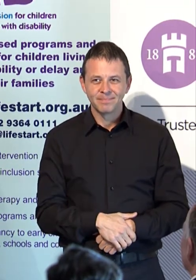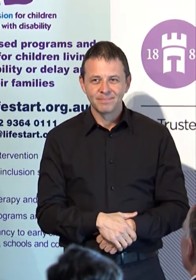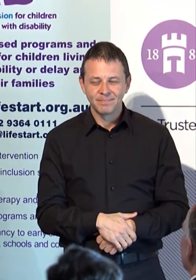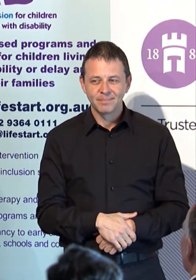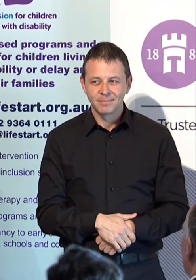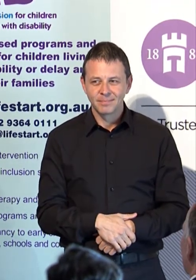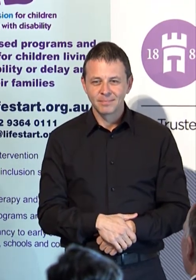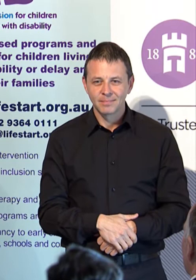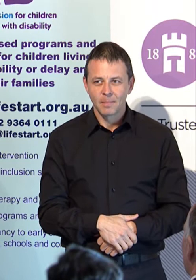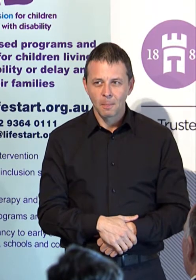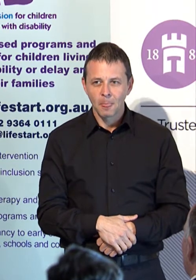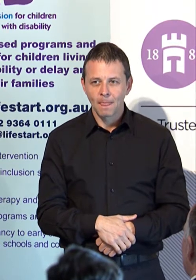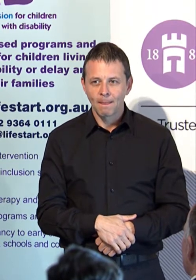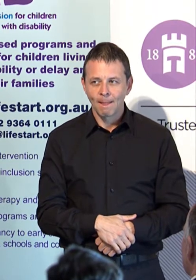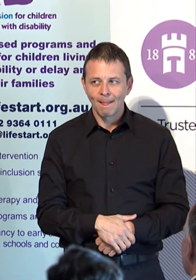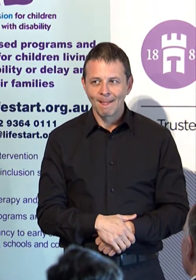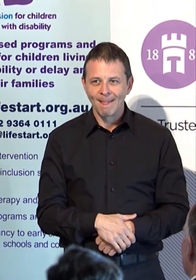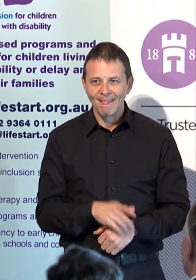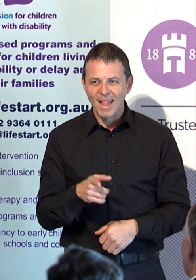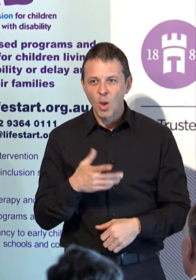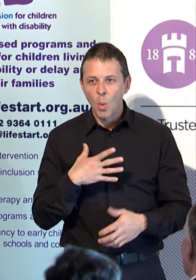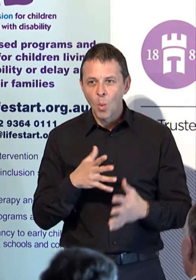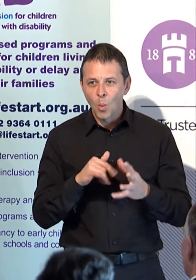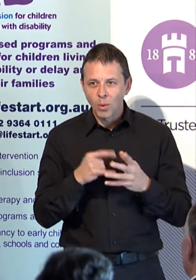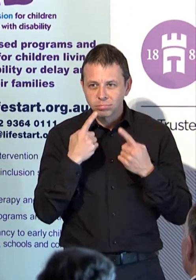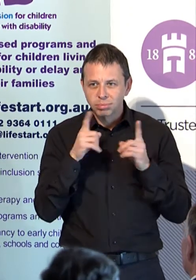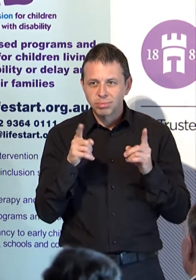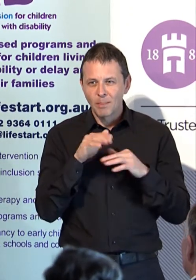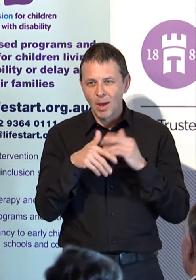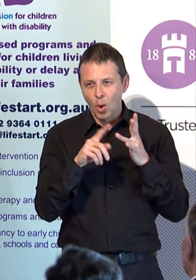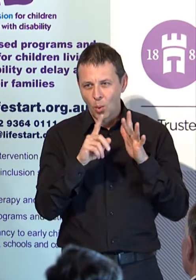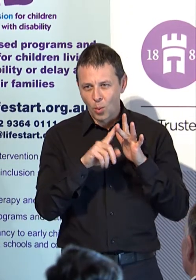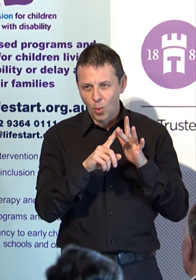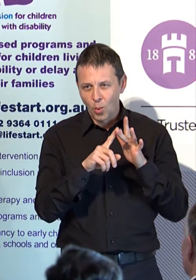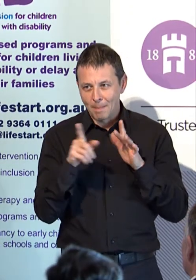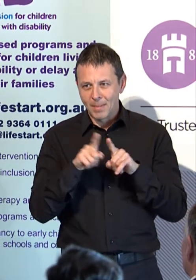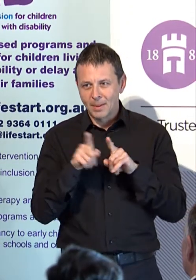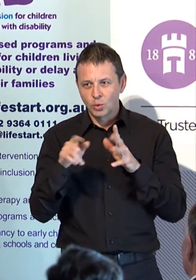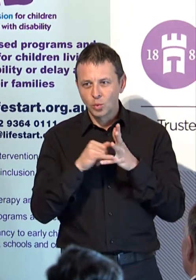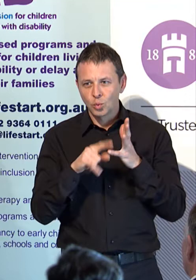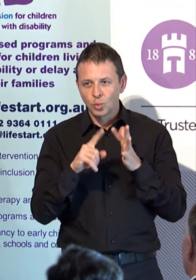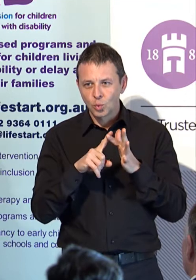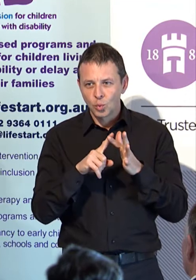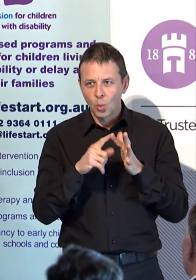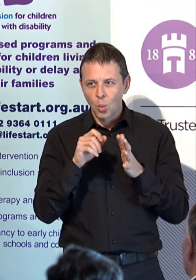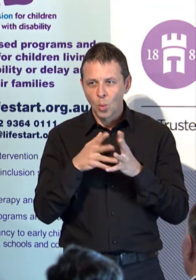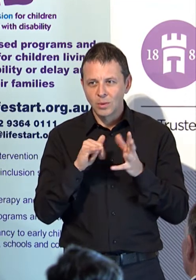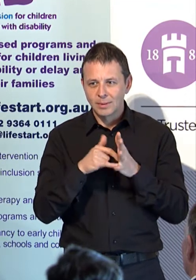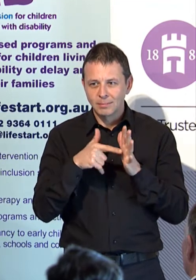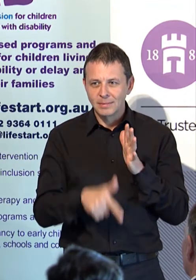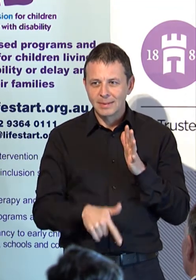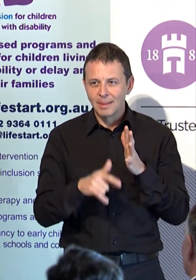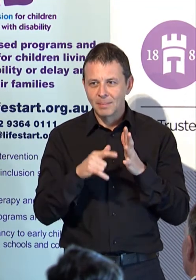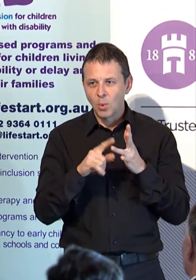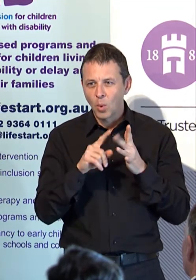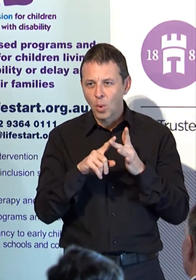you've heard about, I was going to tell you about OI. Sue is about to tell you about OI extensively. Paul's given